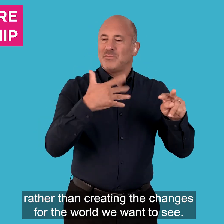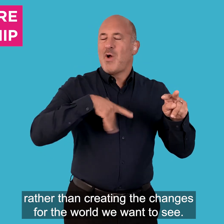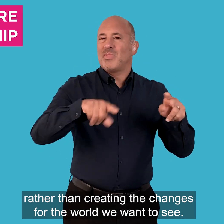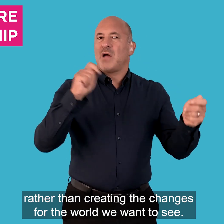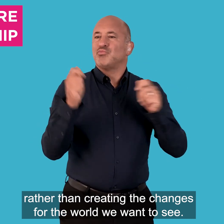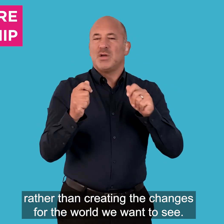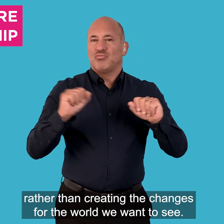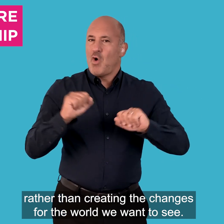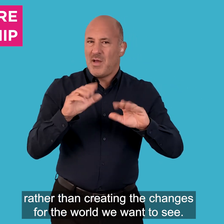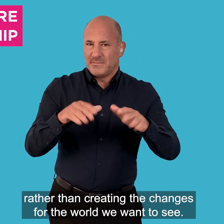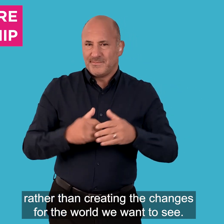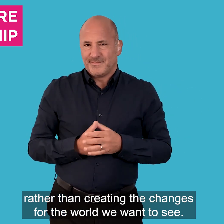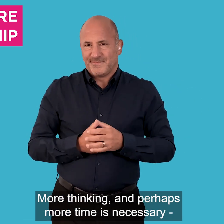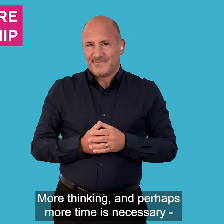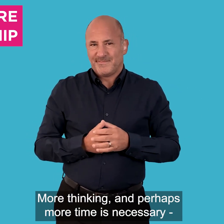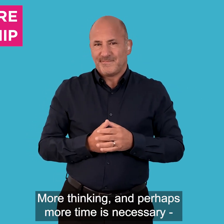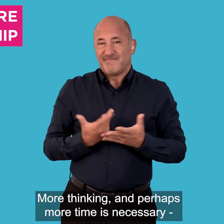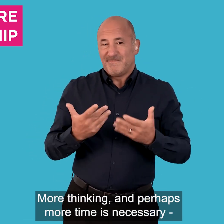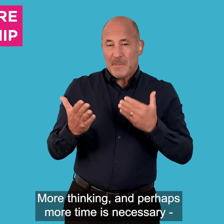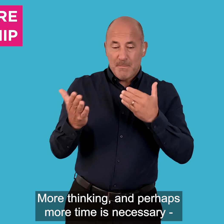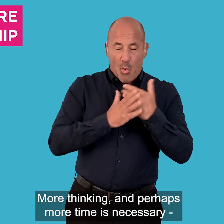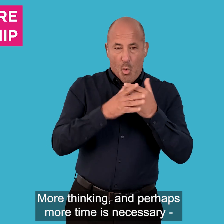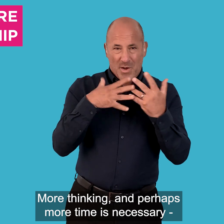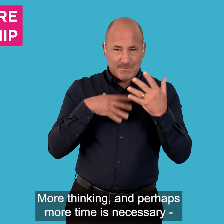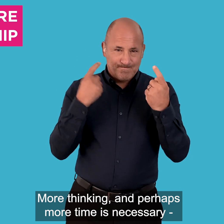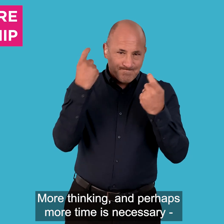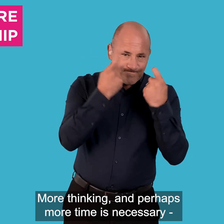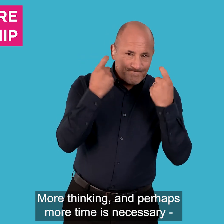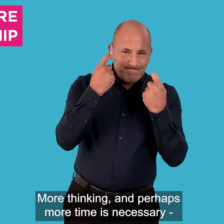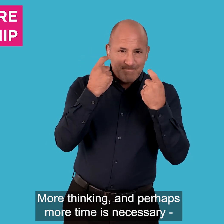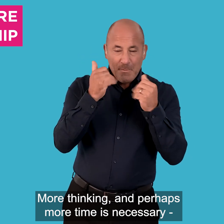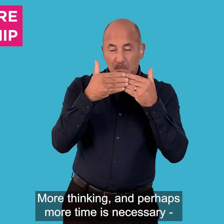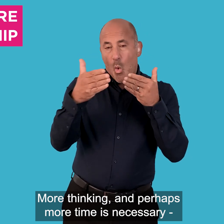to see. More thinking and perhaps more time is necessary.